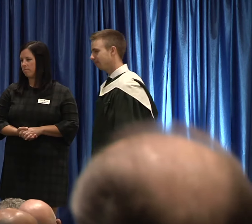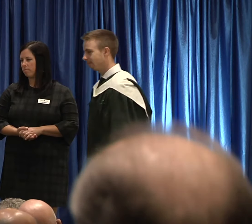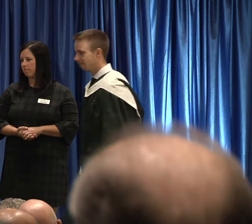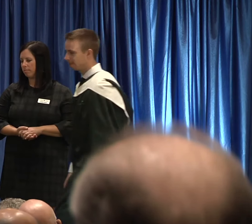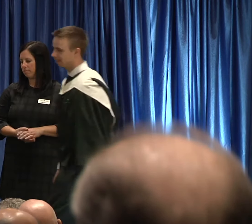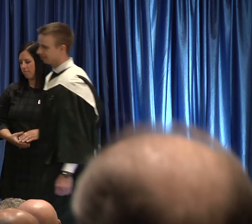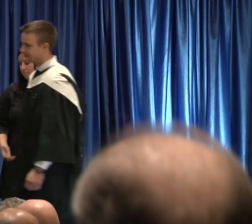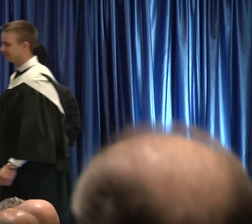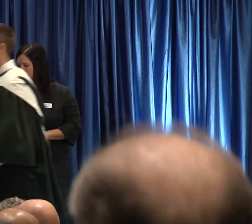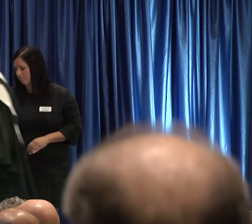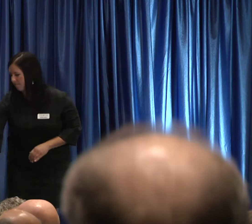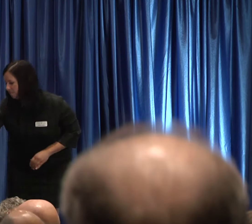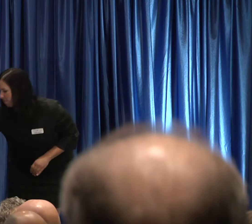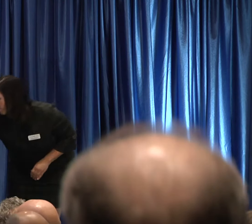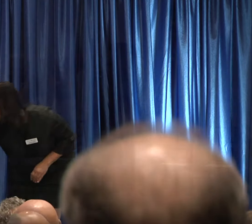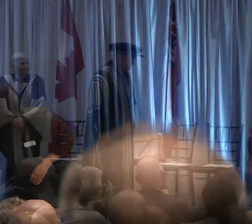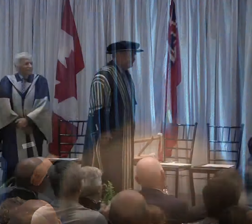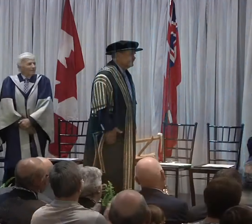Thomas White.